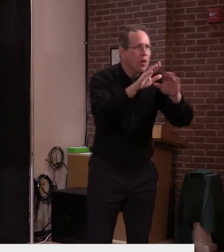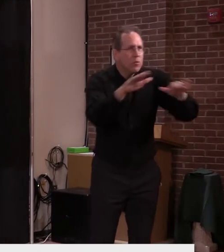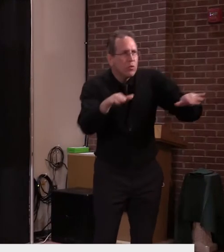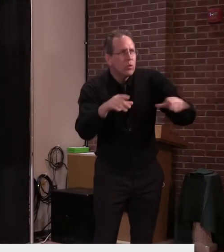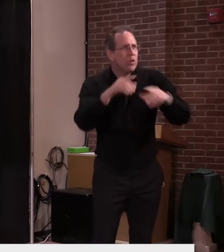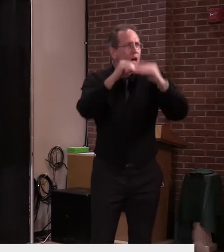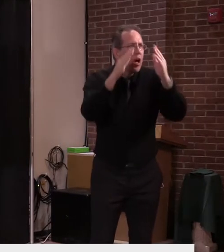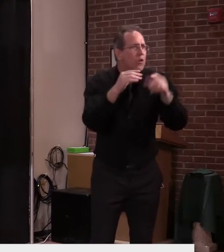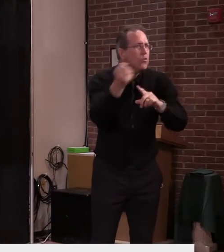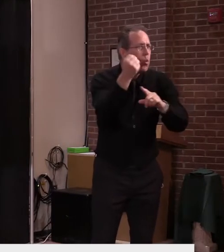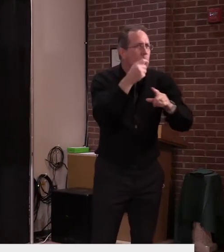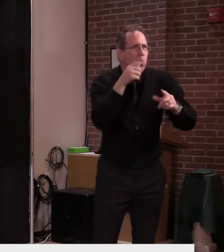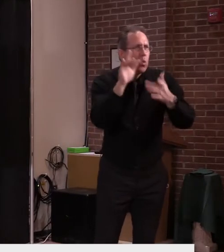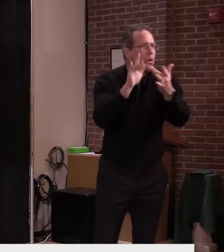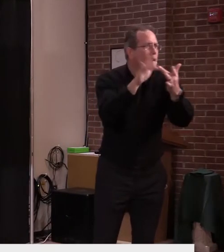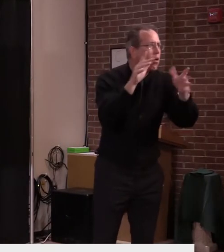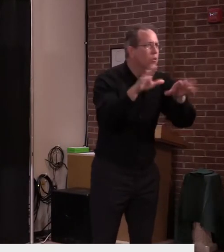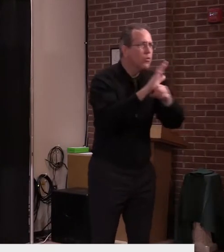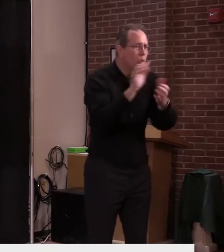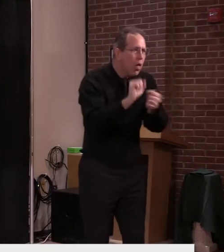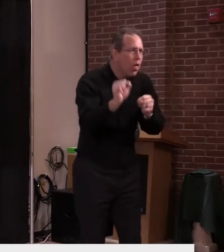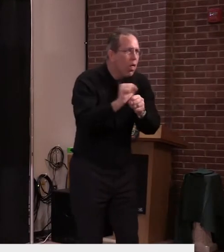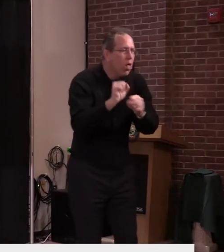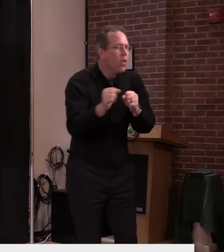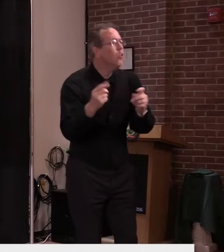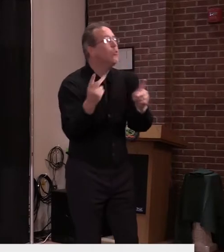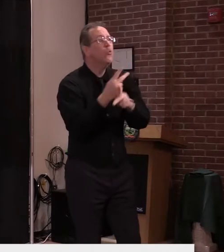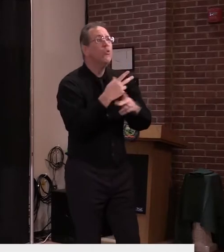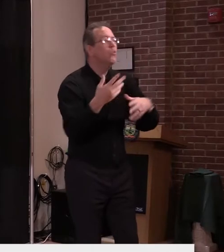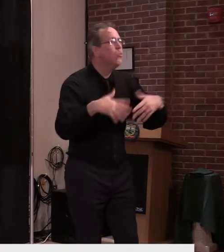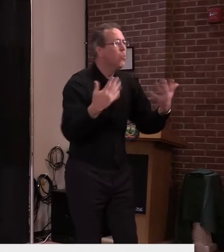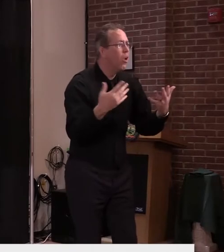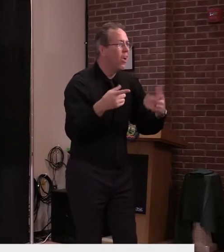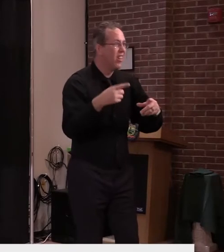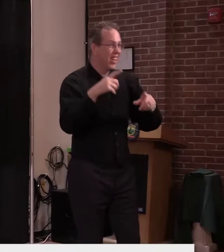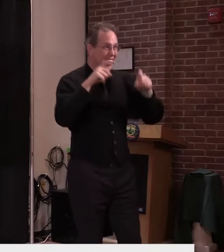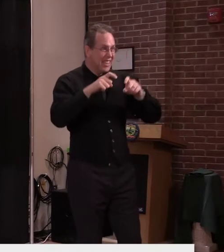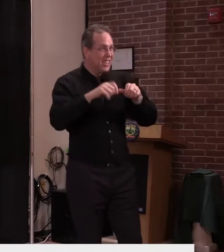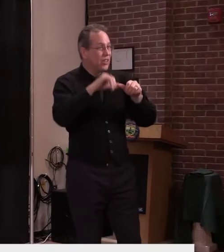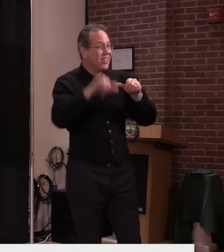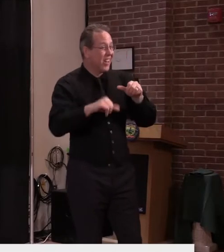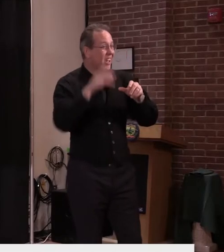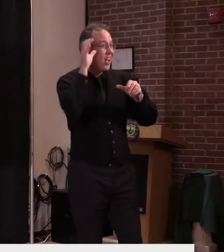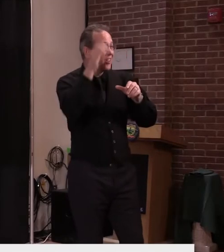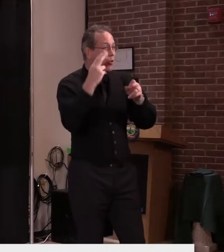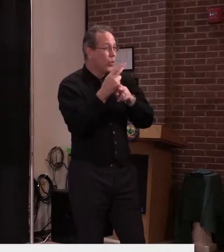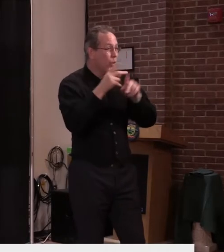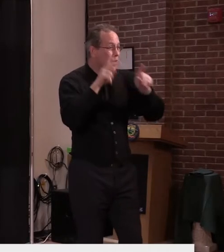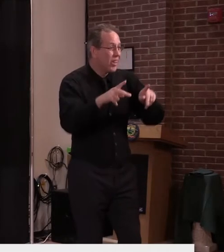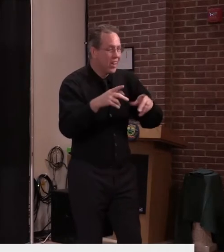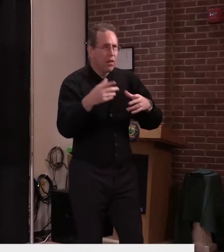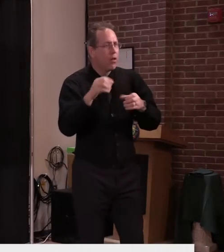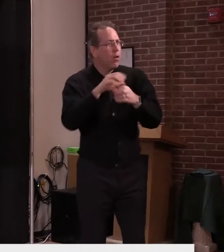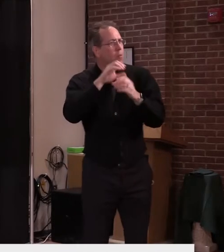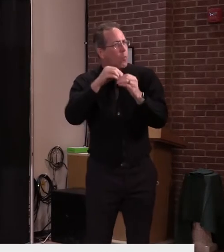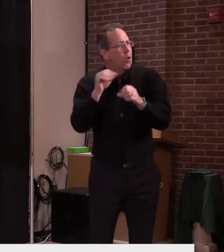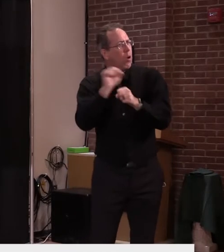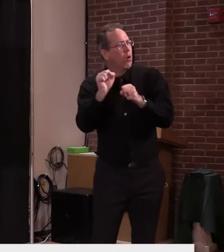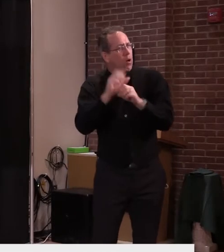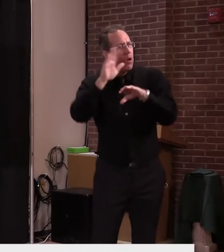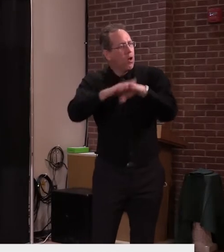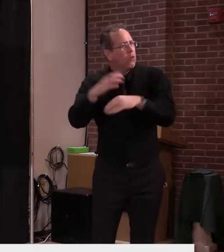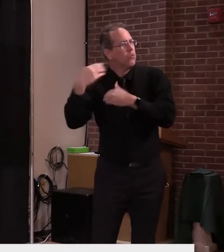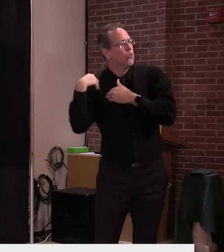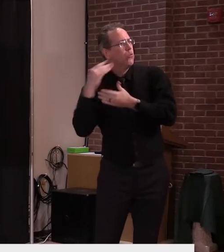since nurses are essentially directly in charge of supervising both of those processes in schools. And I think, as everyone's